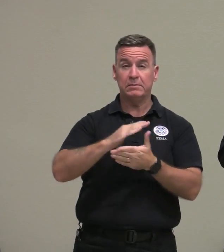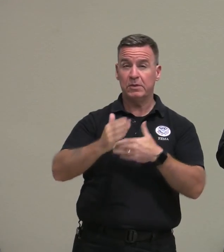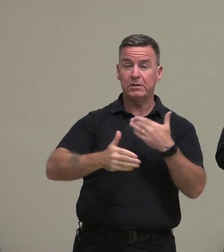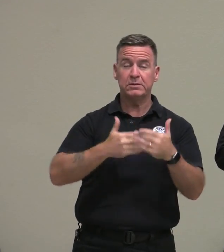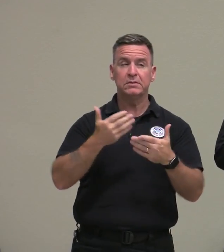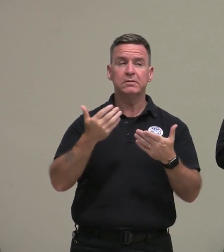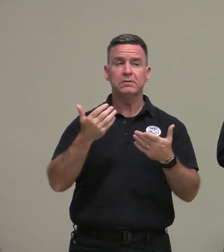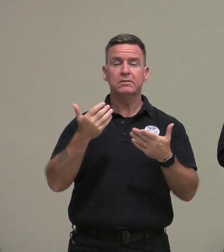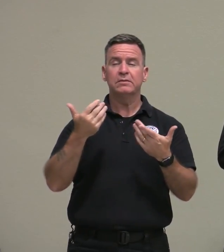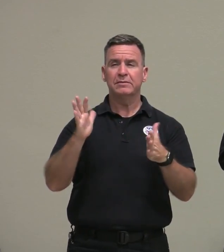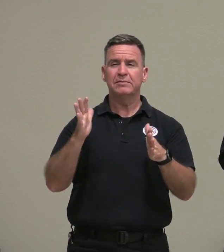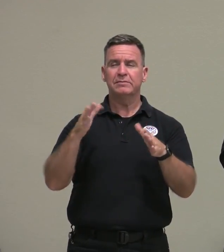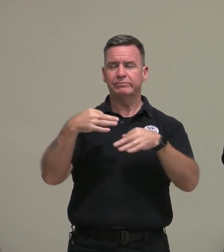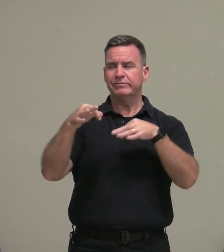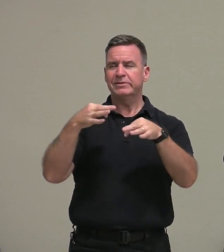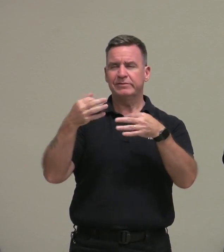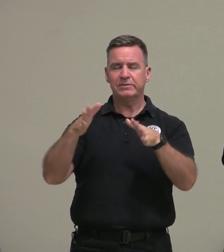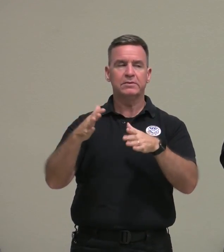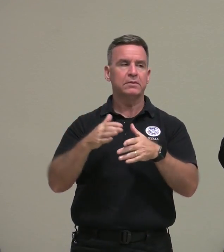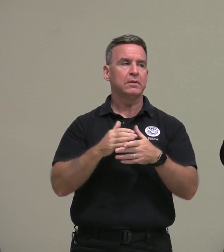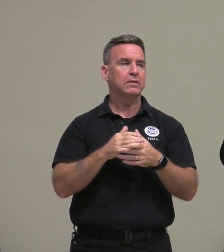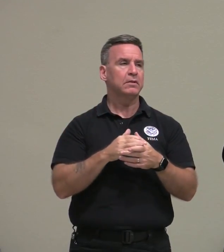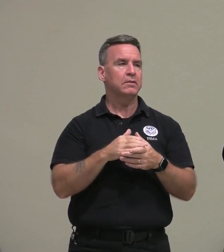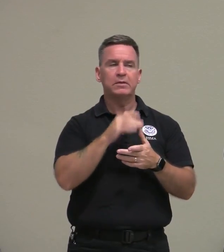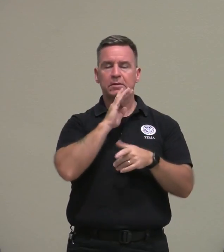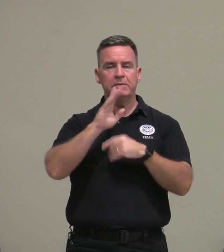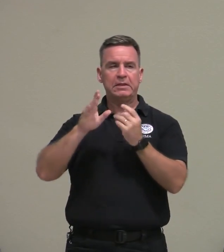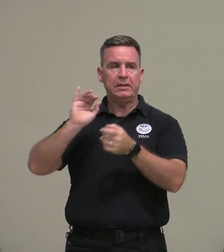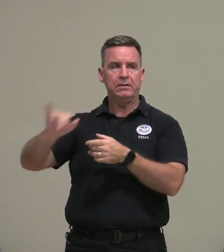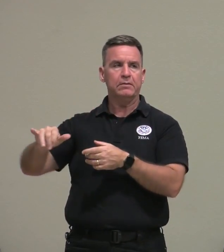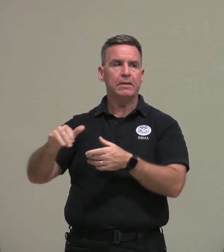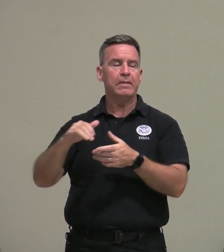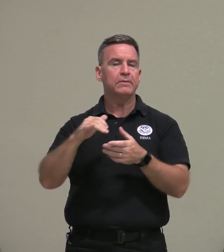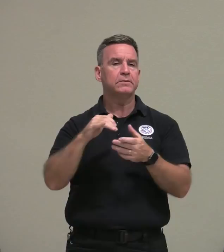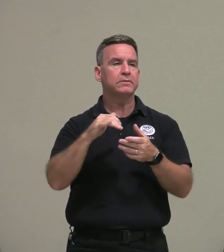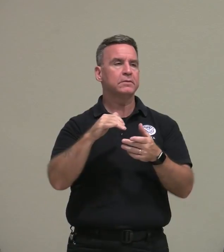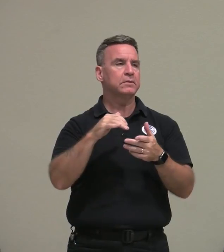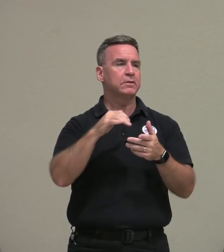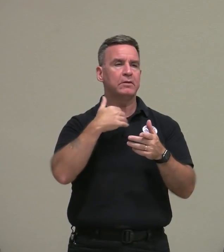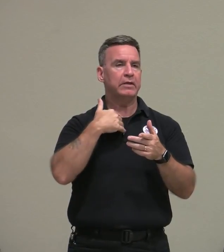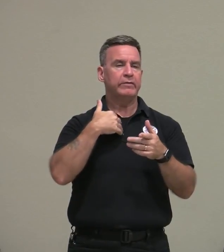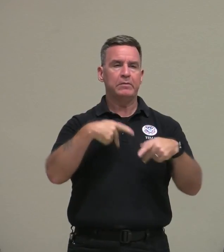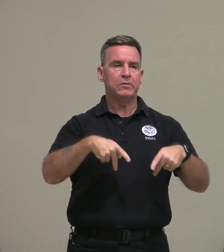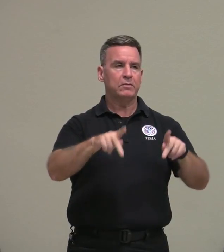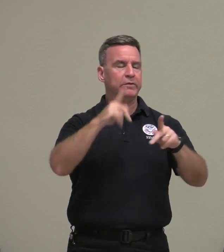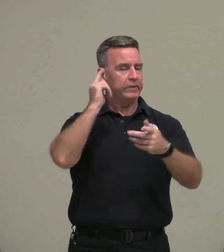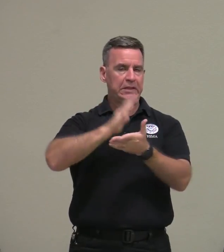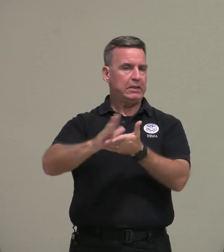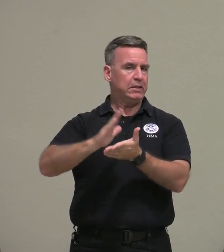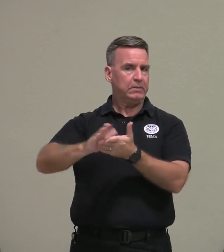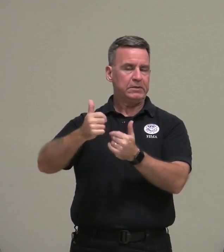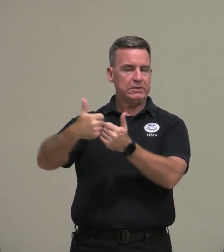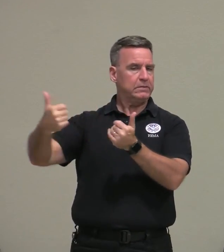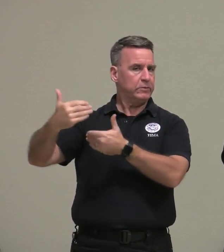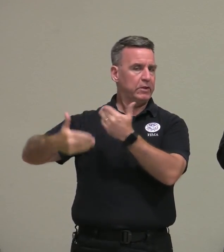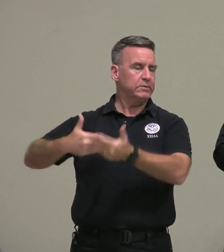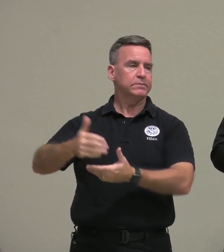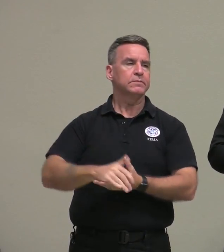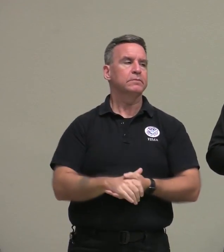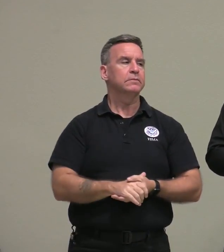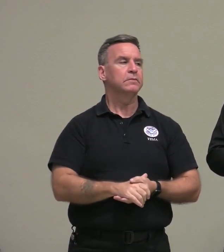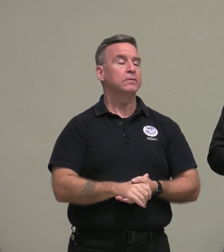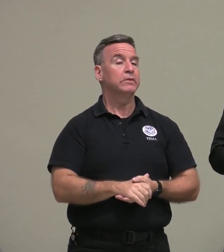process has been gone over tonight, so I won't touch on that. There's not a permit for the cleanup. That's a separate process.